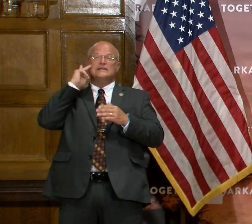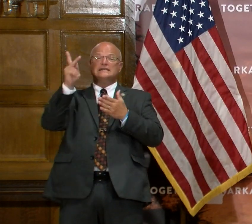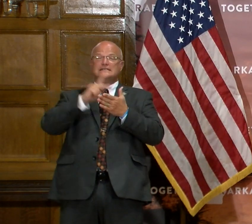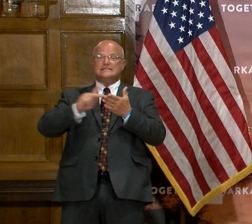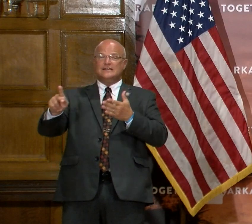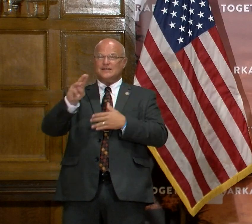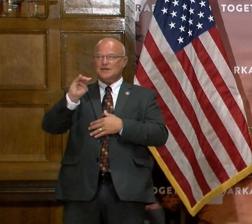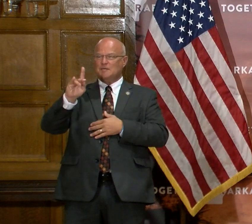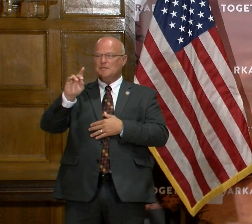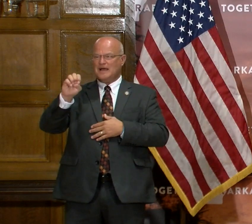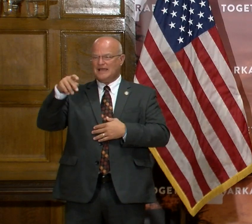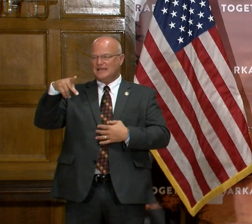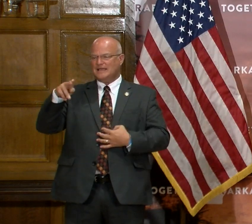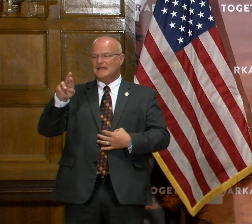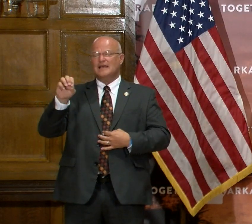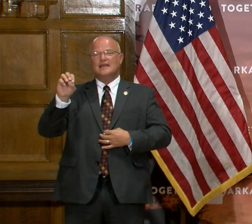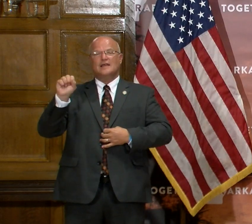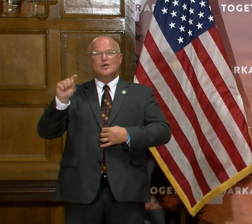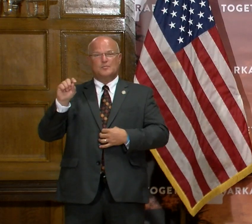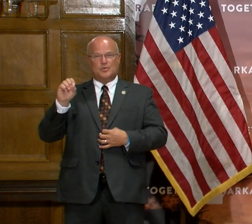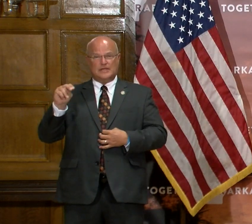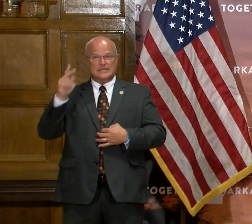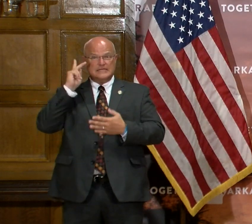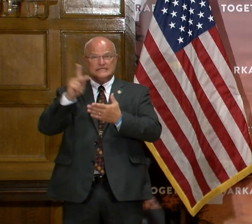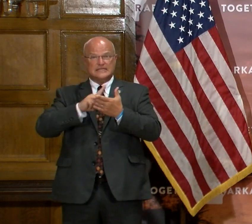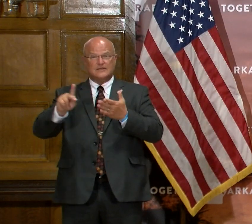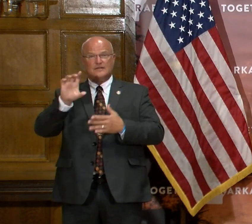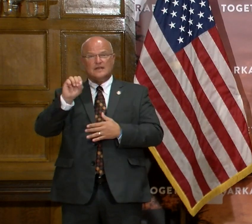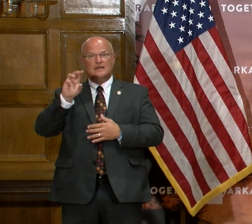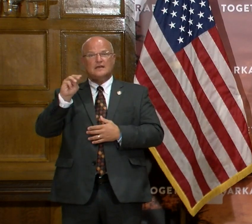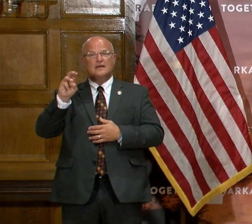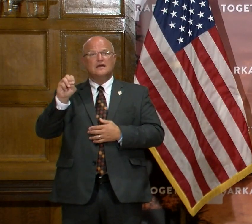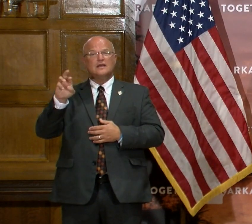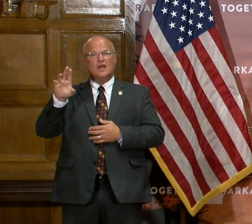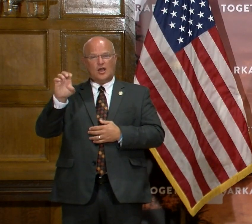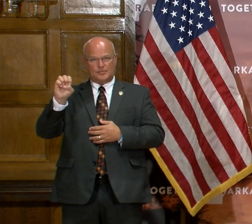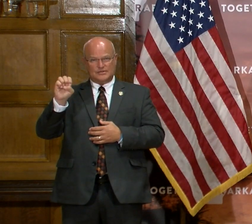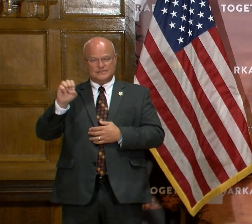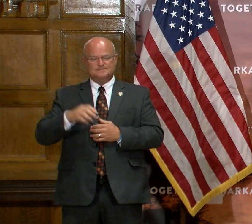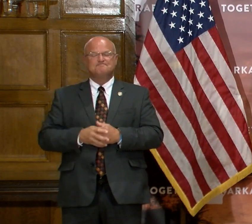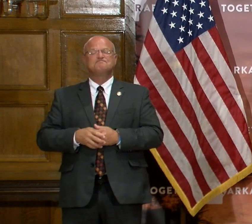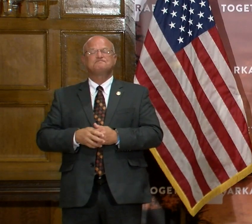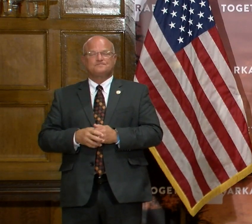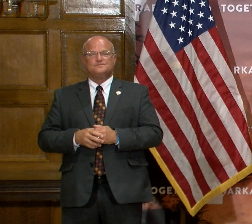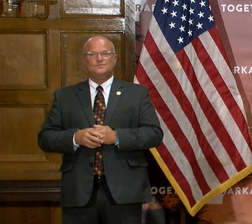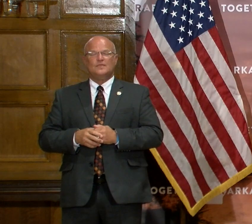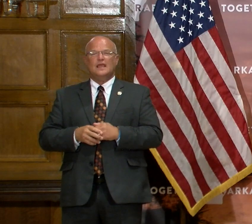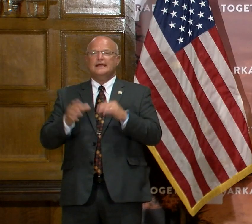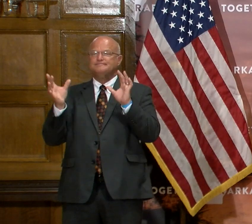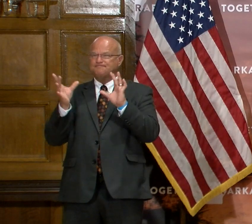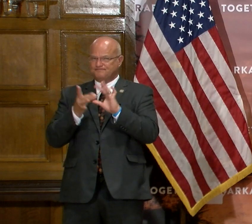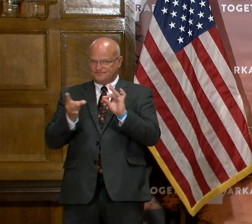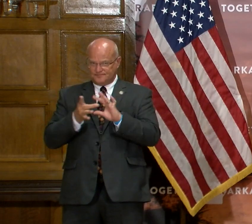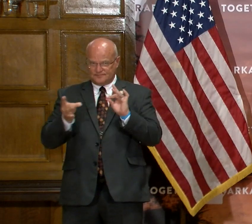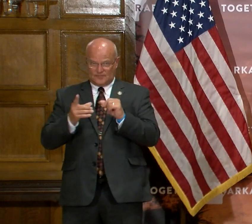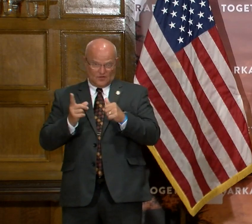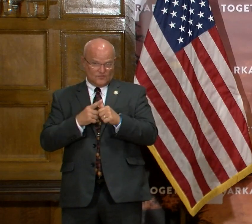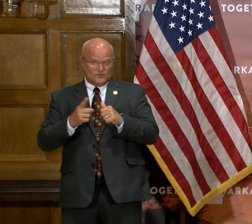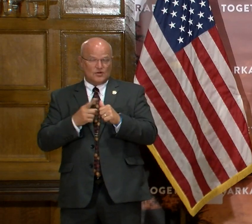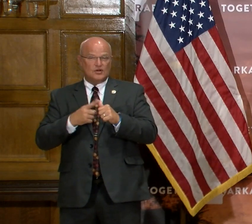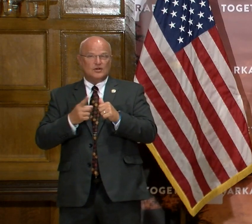Secretary Mike Preston, the Secretary of Commerce. Let me make a comment